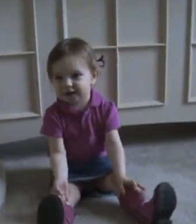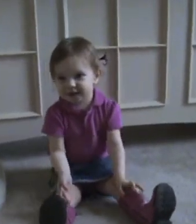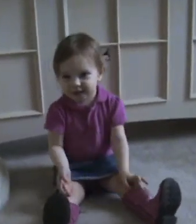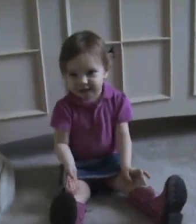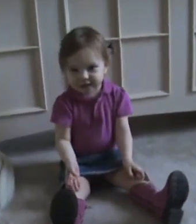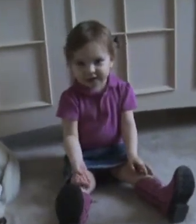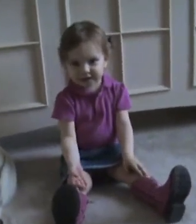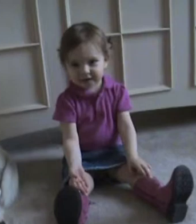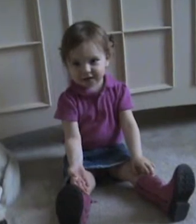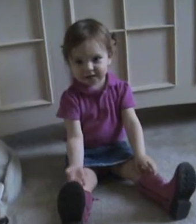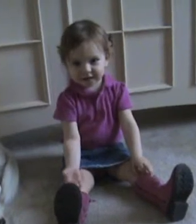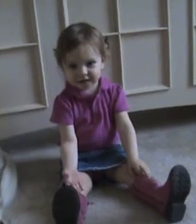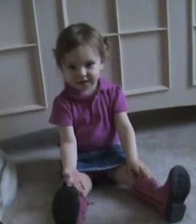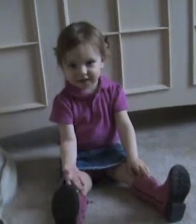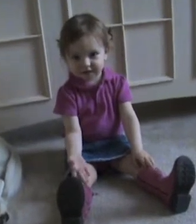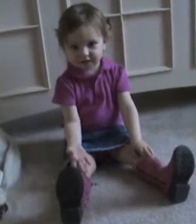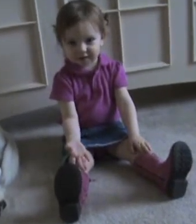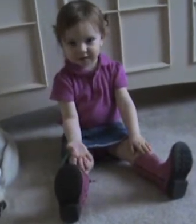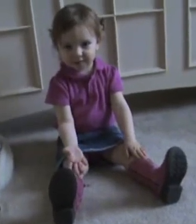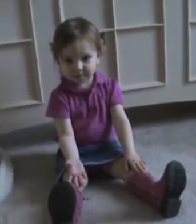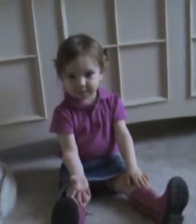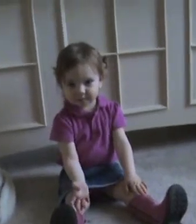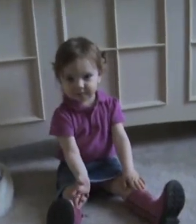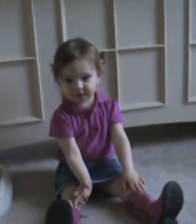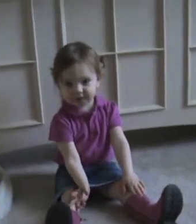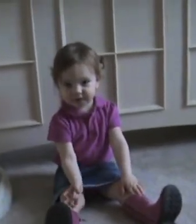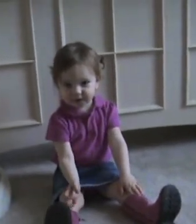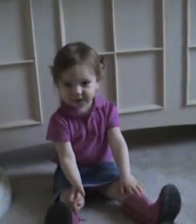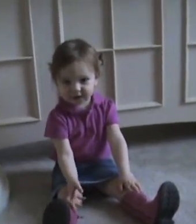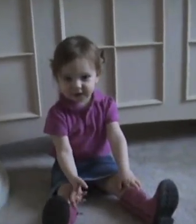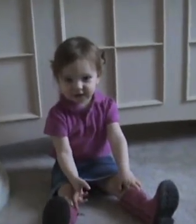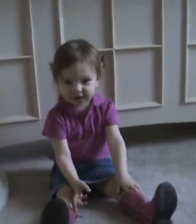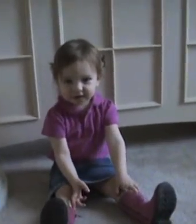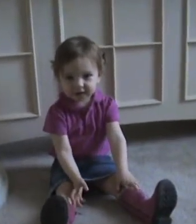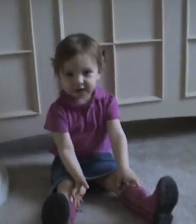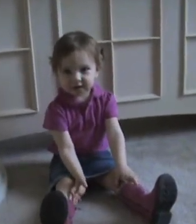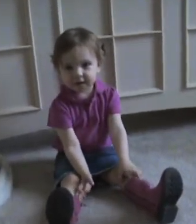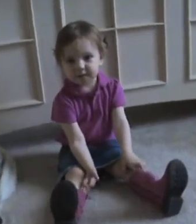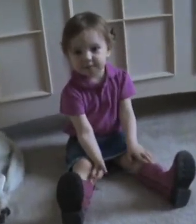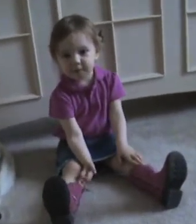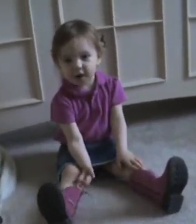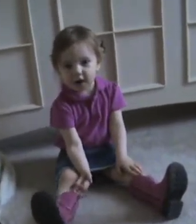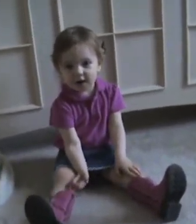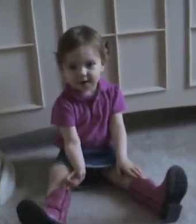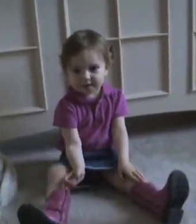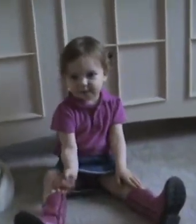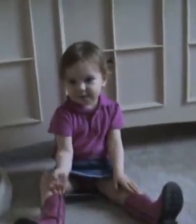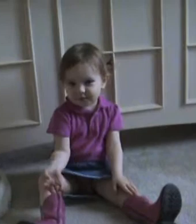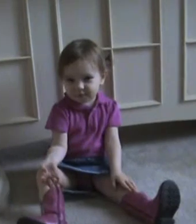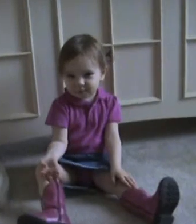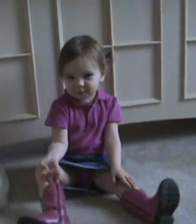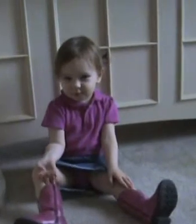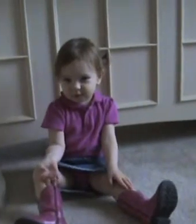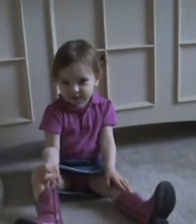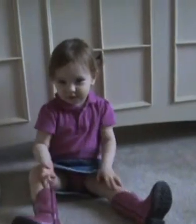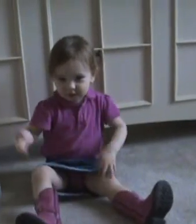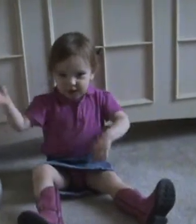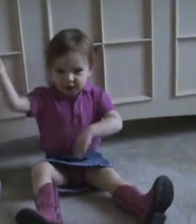Yes, Jesus loves me. The Bible